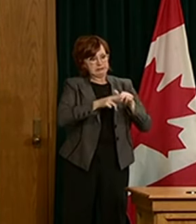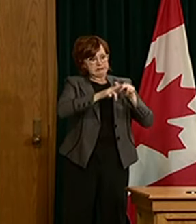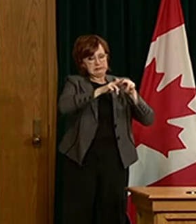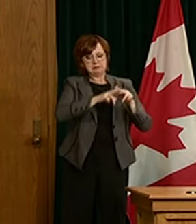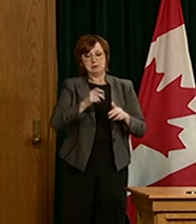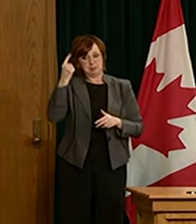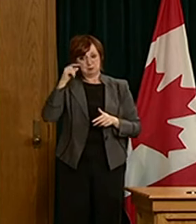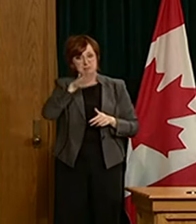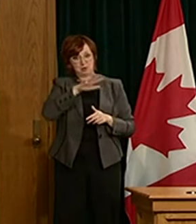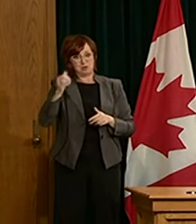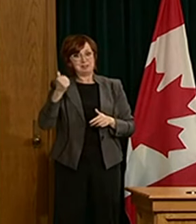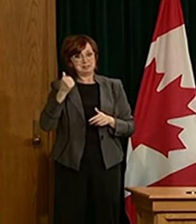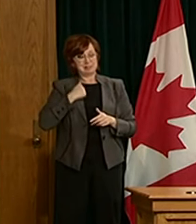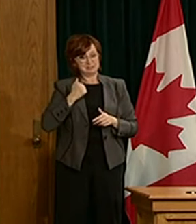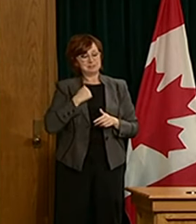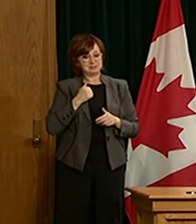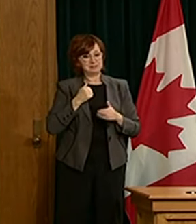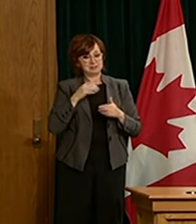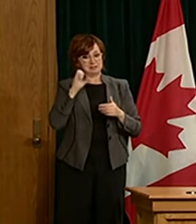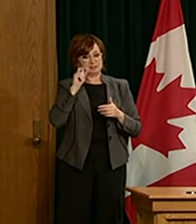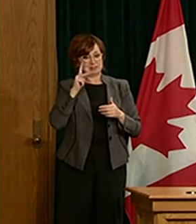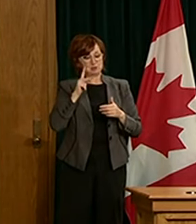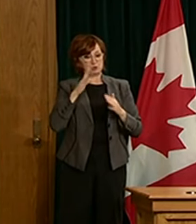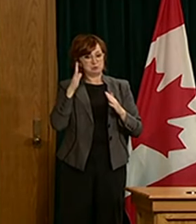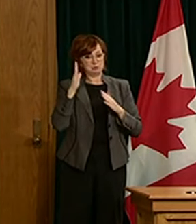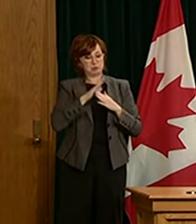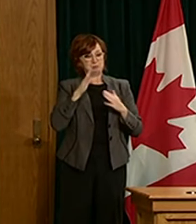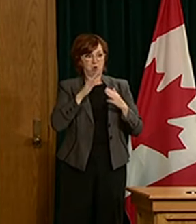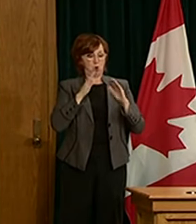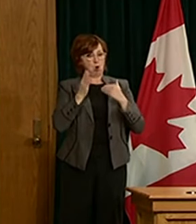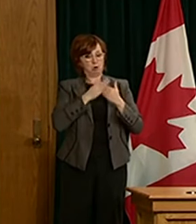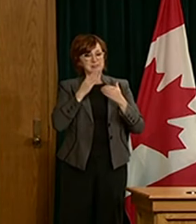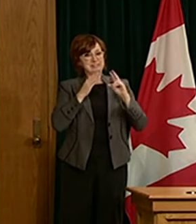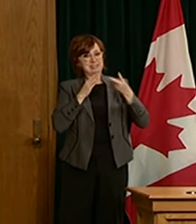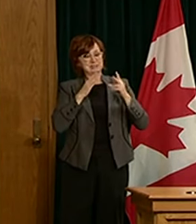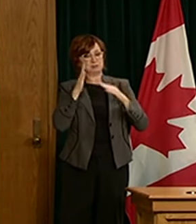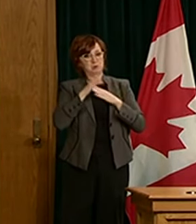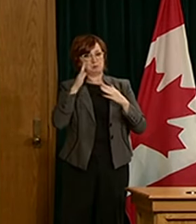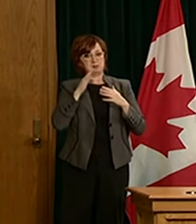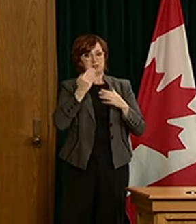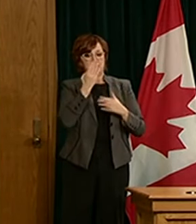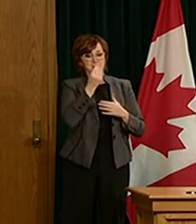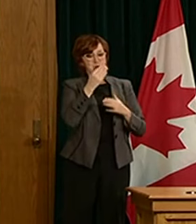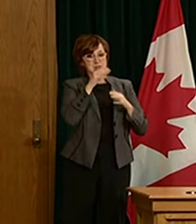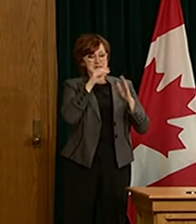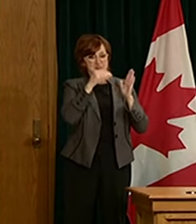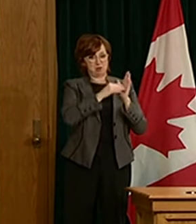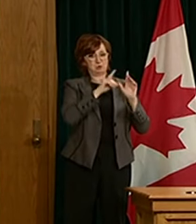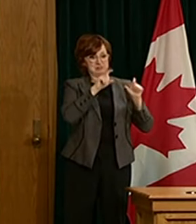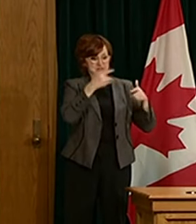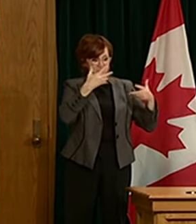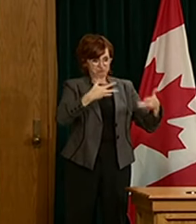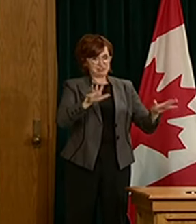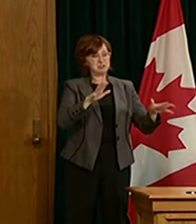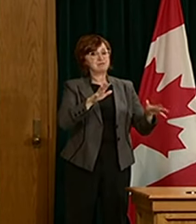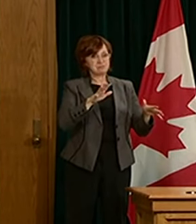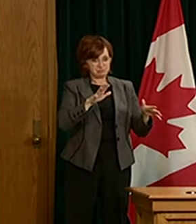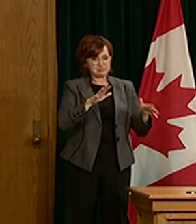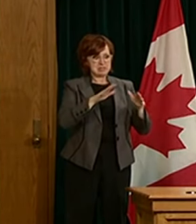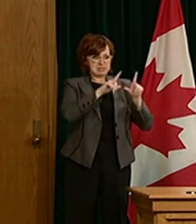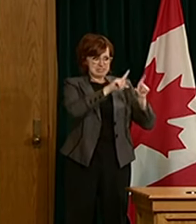per capita testing rates, and to date we've performed more than 14,000 tests. Our testing strategy helps us to